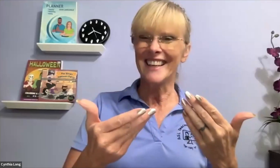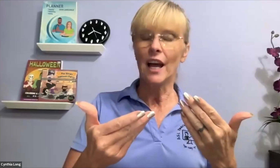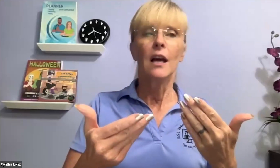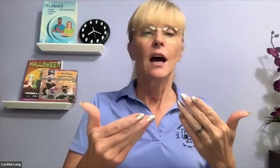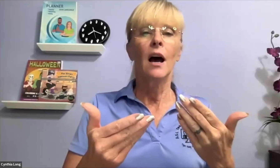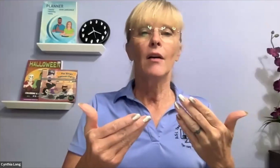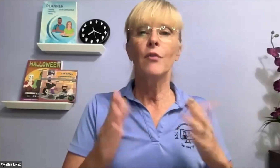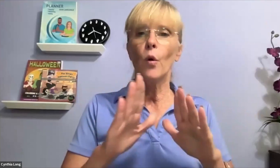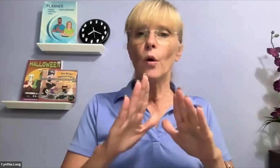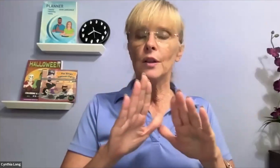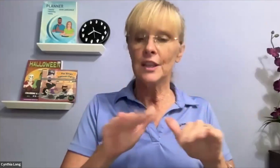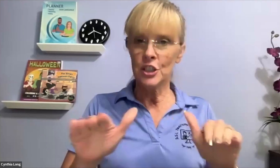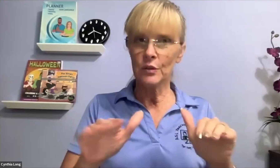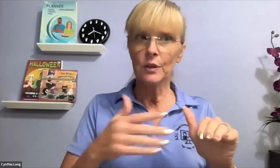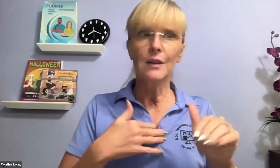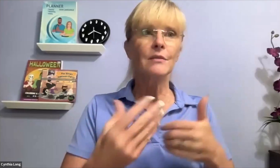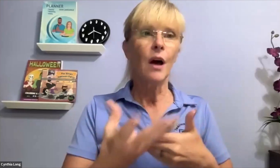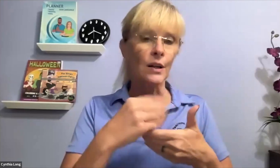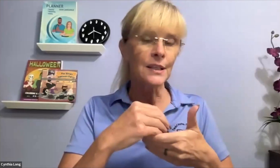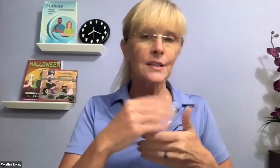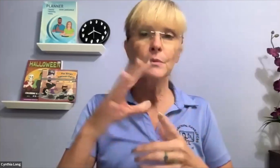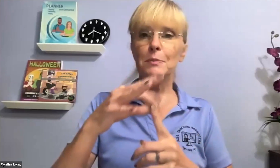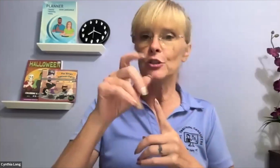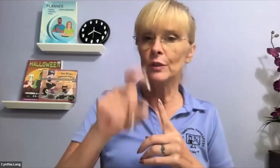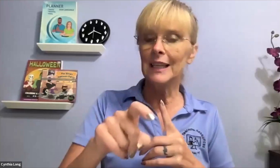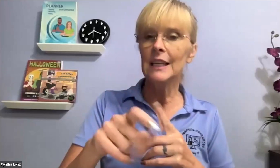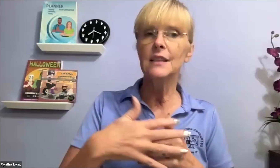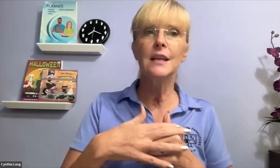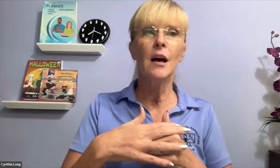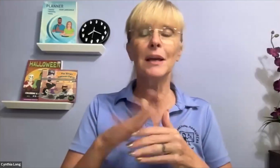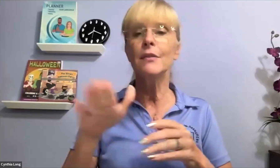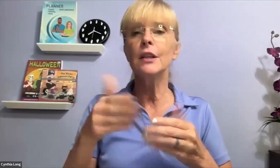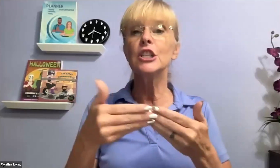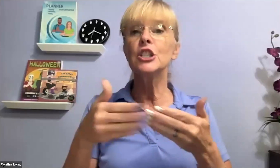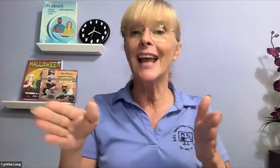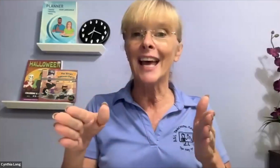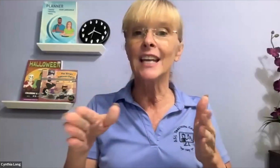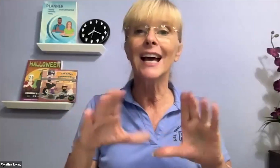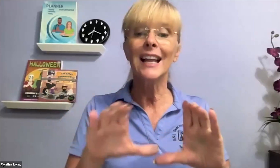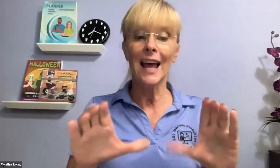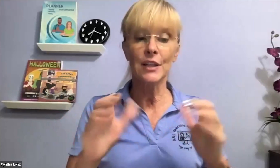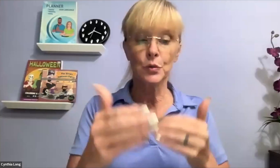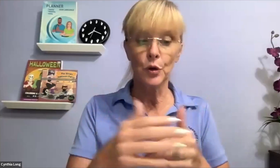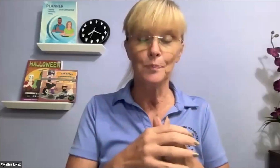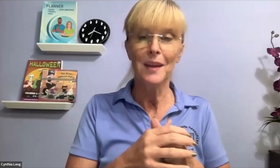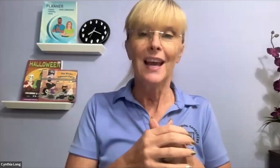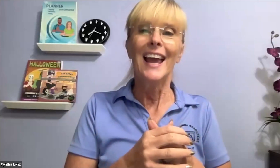suggesting for the children, autism, special needs, even the gen ed classroom,